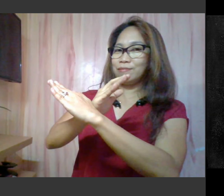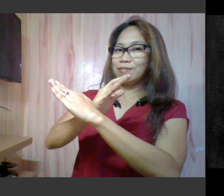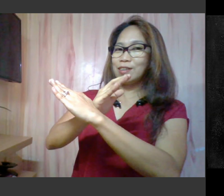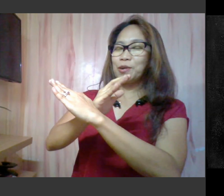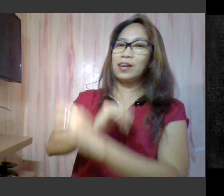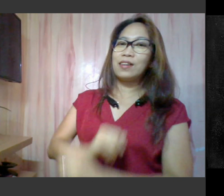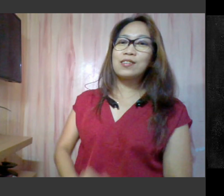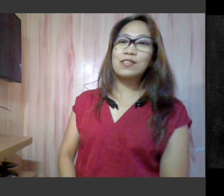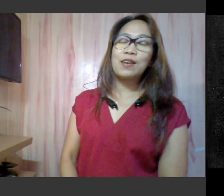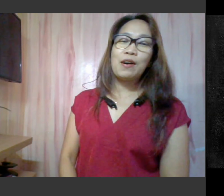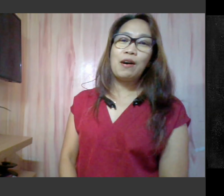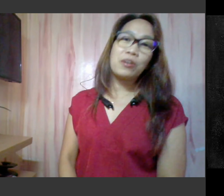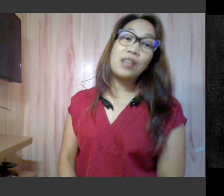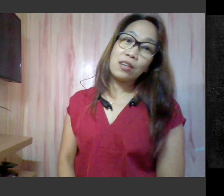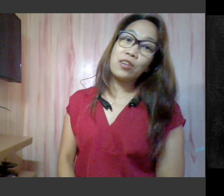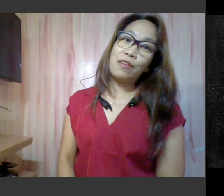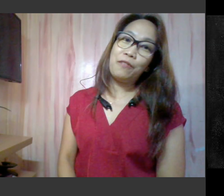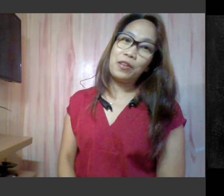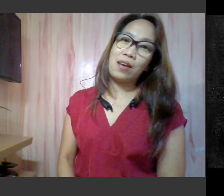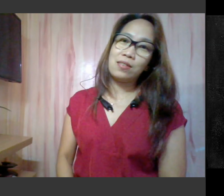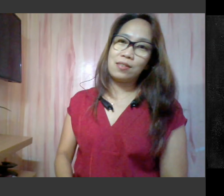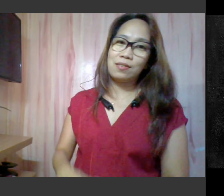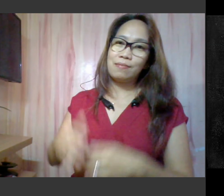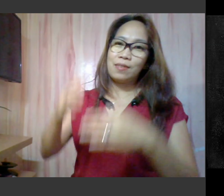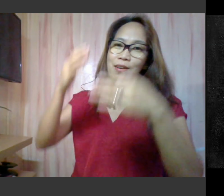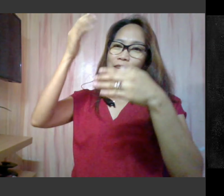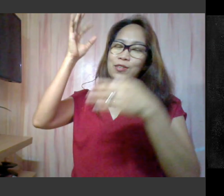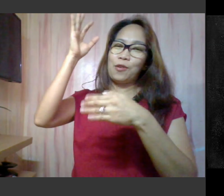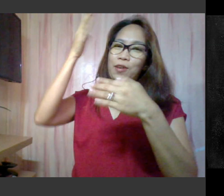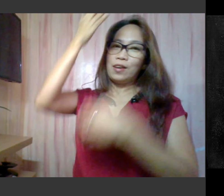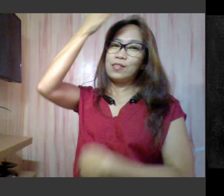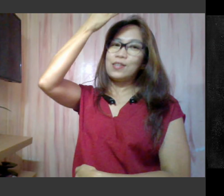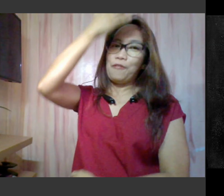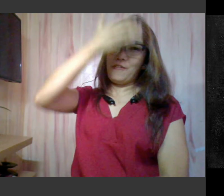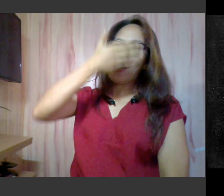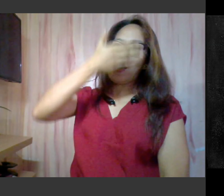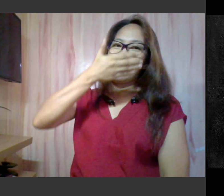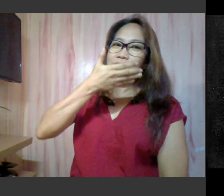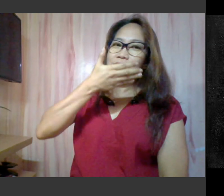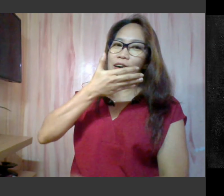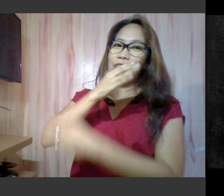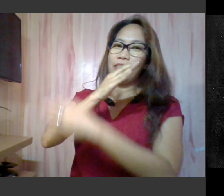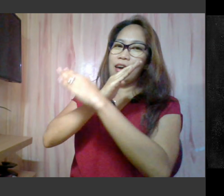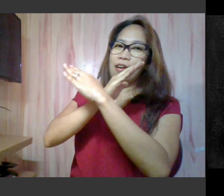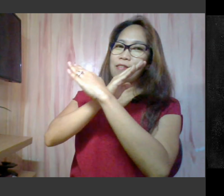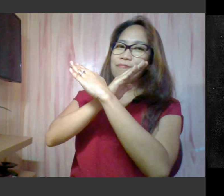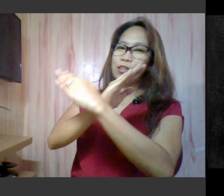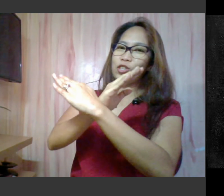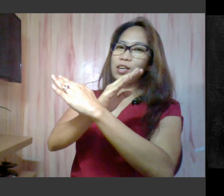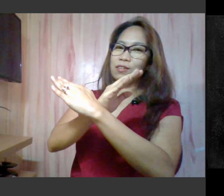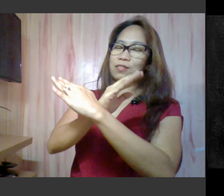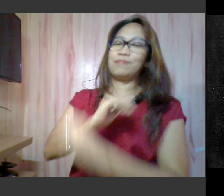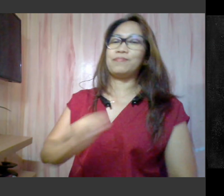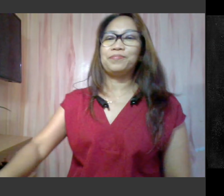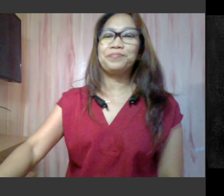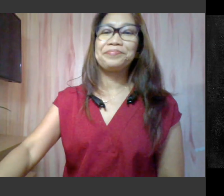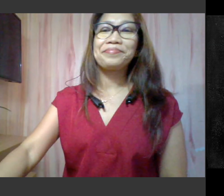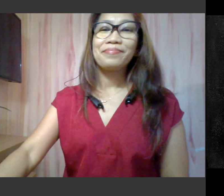shield. So it's protection for the face. So it's face and then